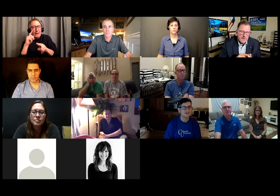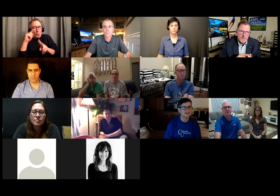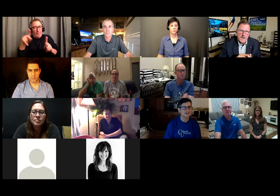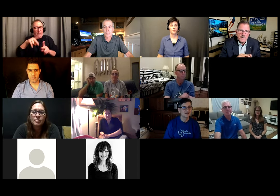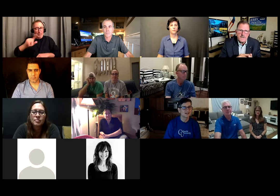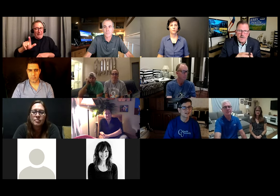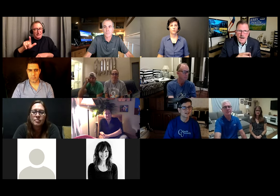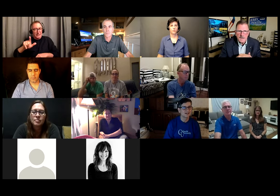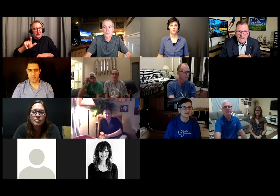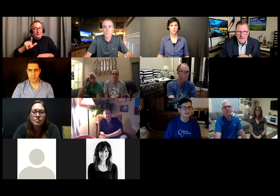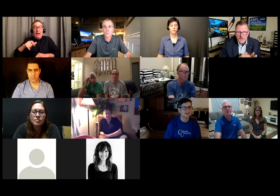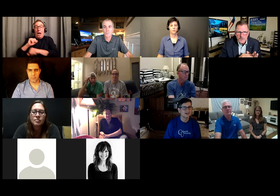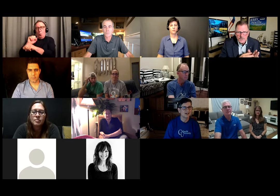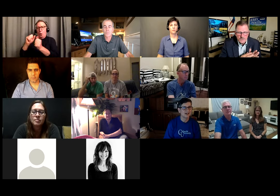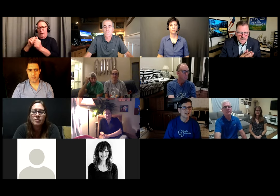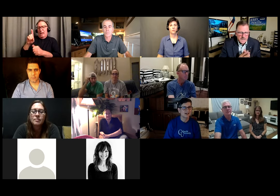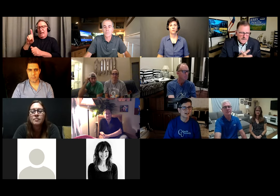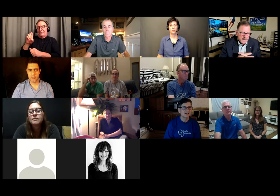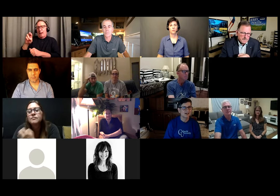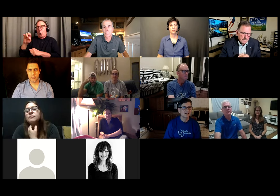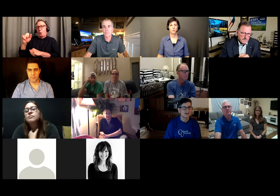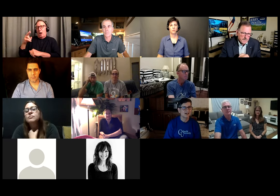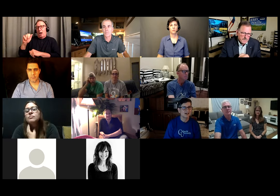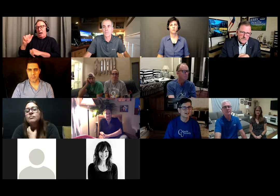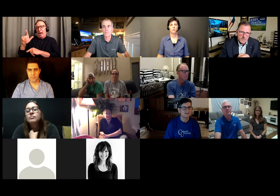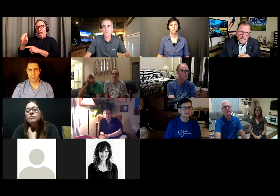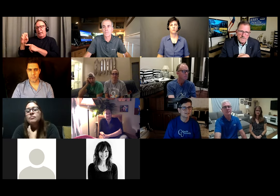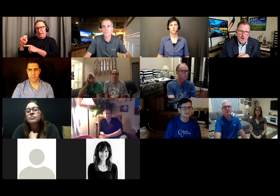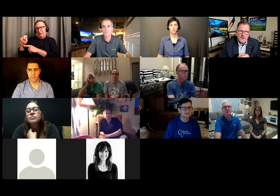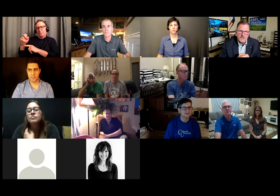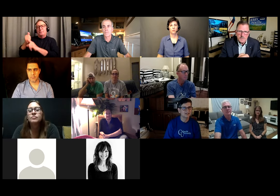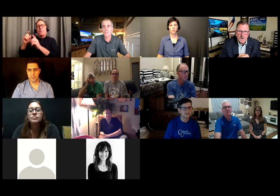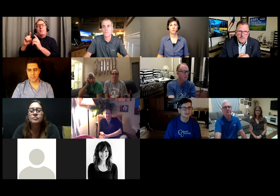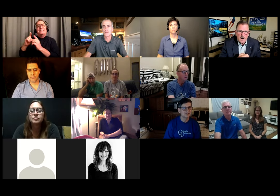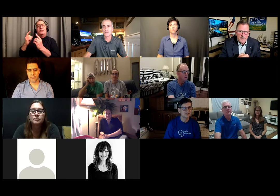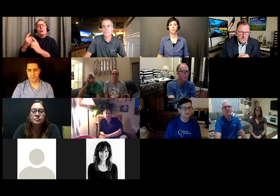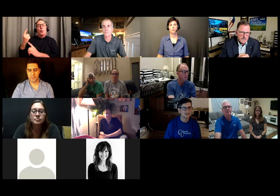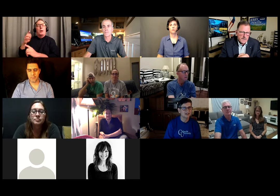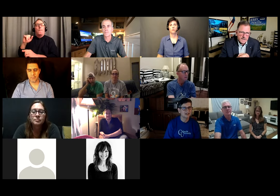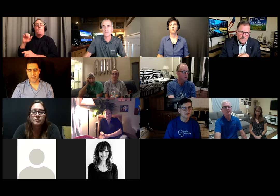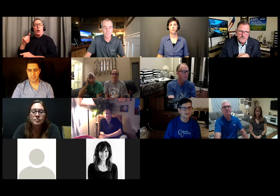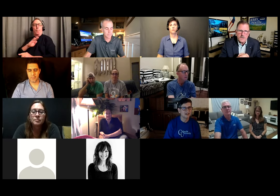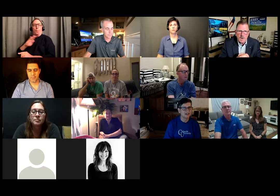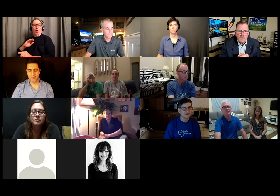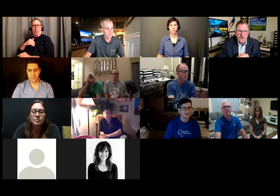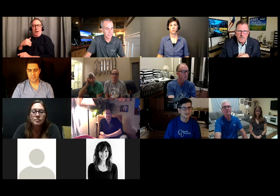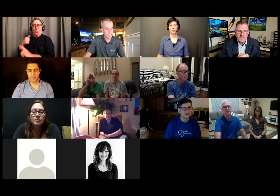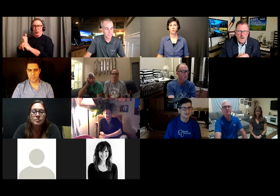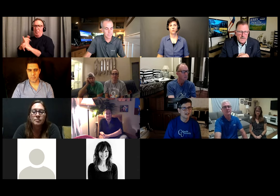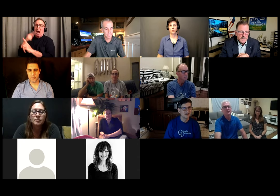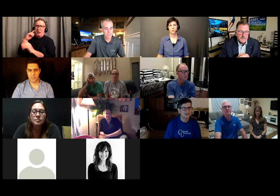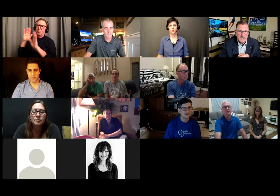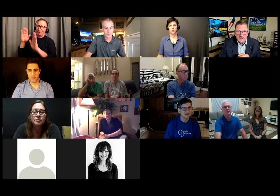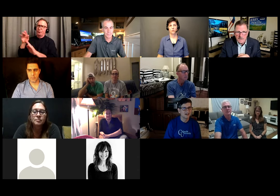I have been working with Deborah Allen, who's from District 1 of BART. She's a BART board member, and I think she's doing great work with